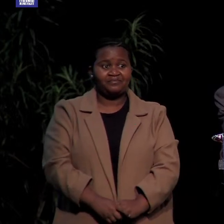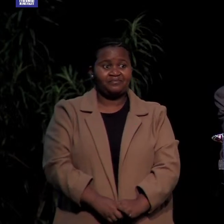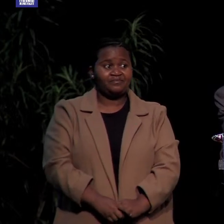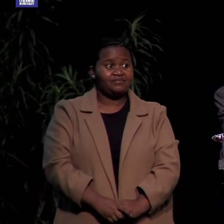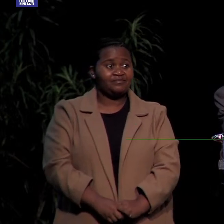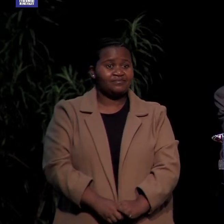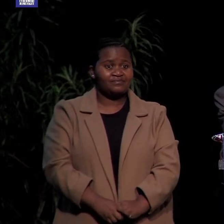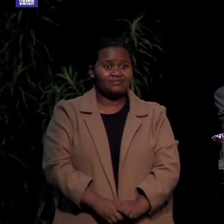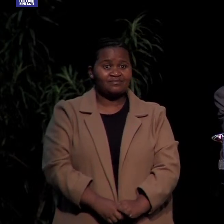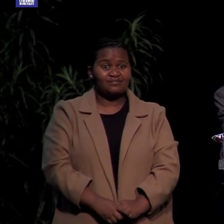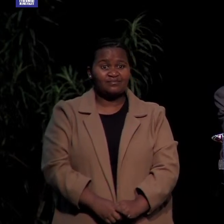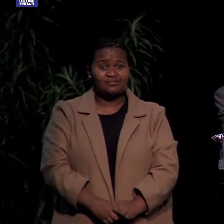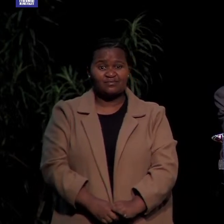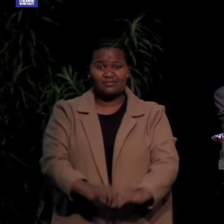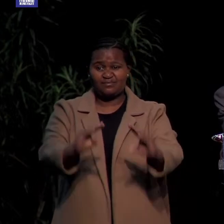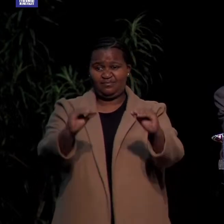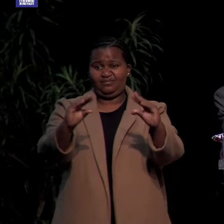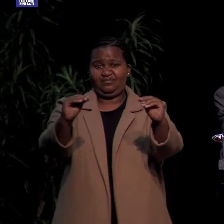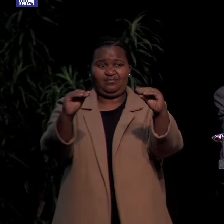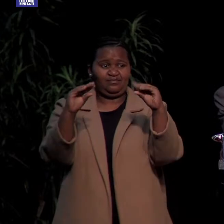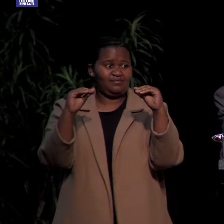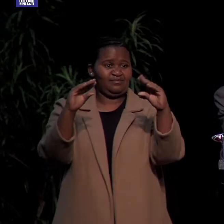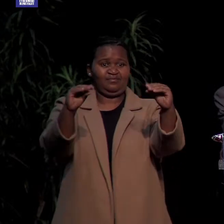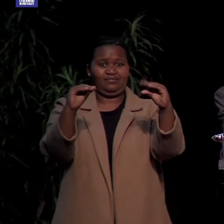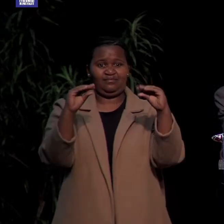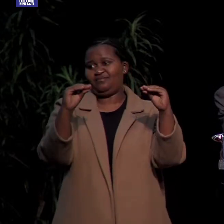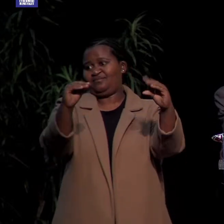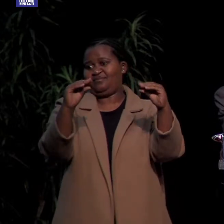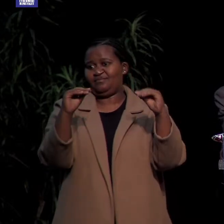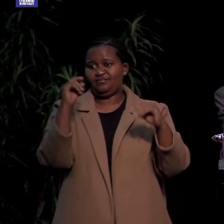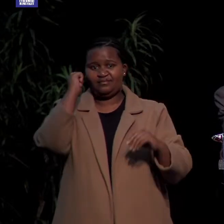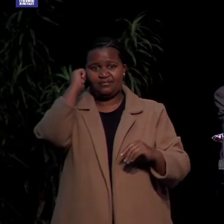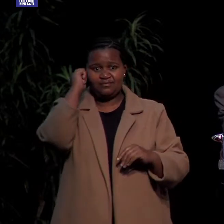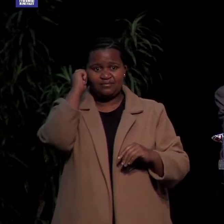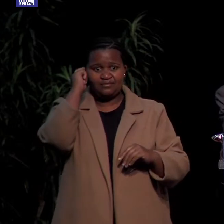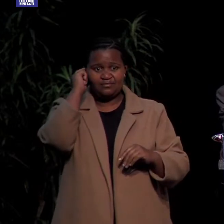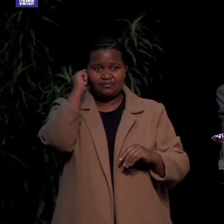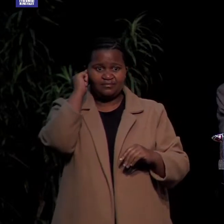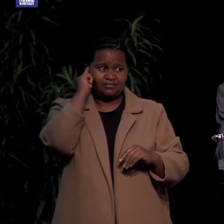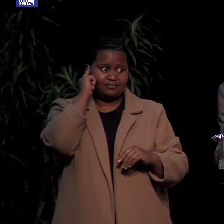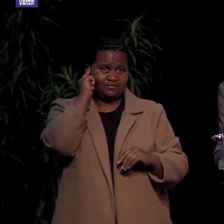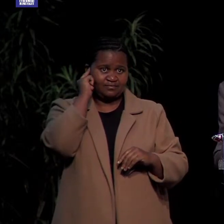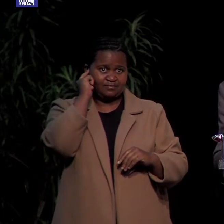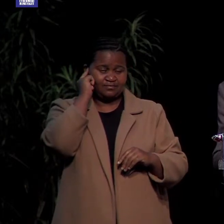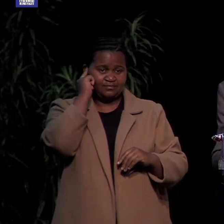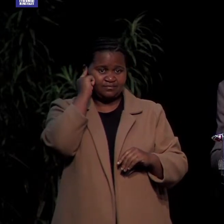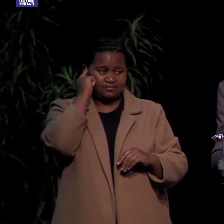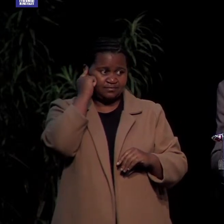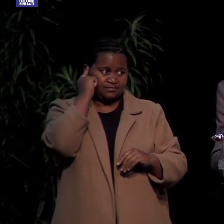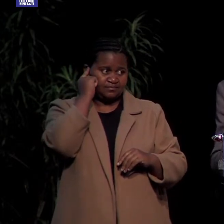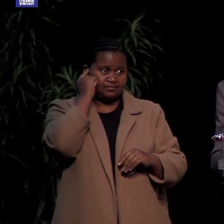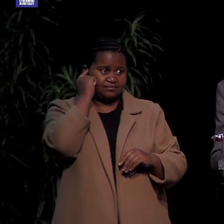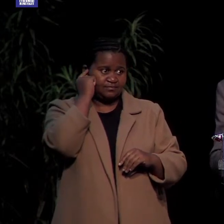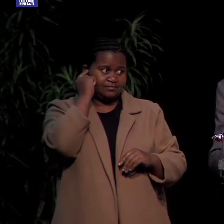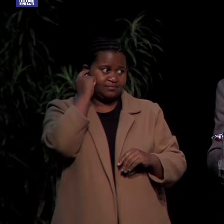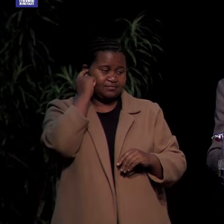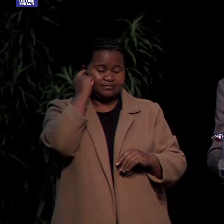There's a point of order debate. Stop bullying us, Speaker. We are councillors here and we're entitled to be here.